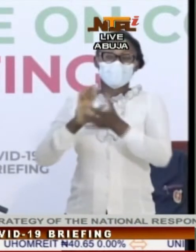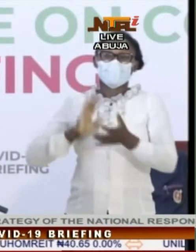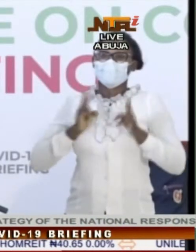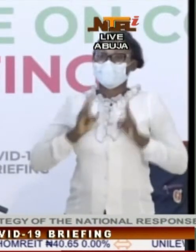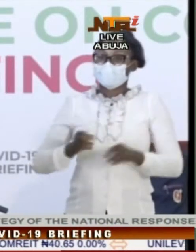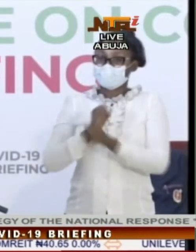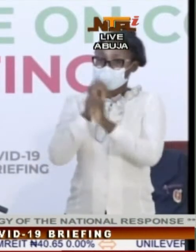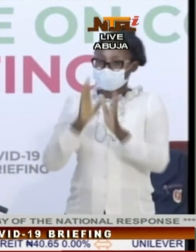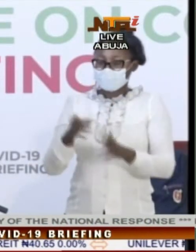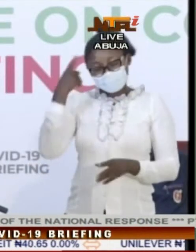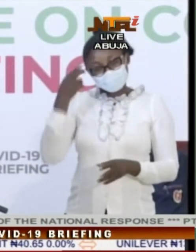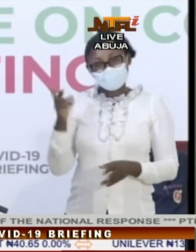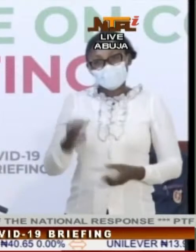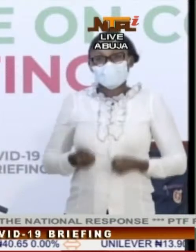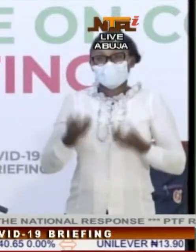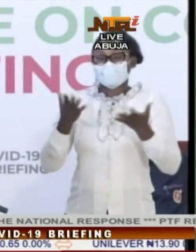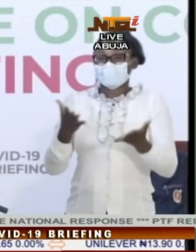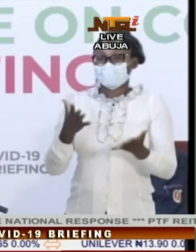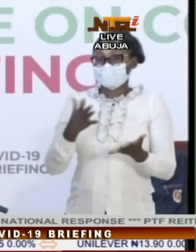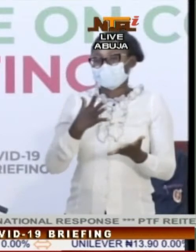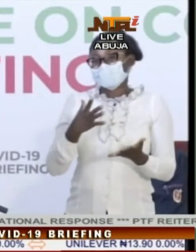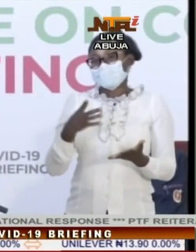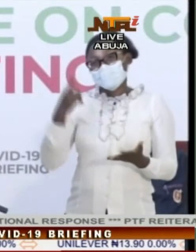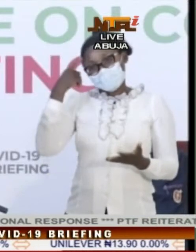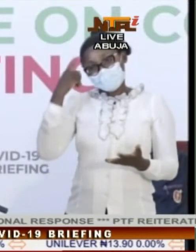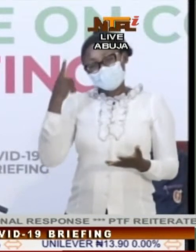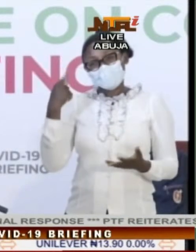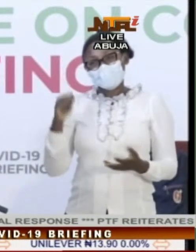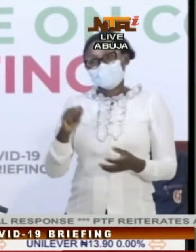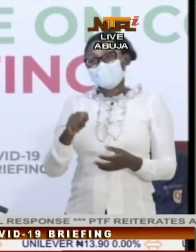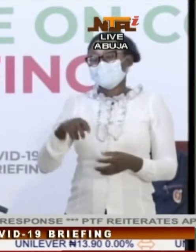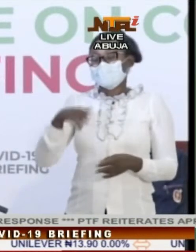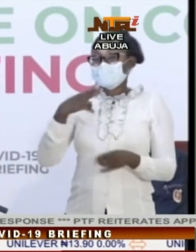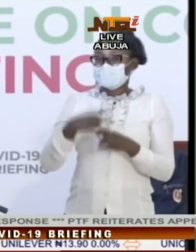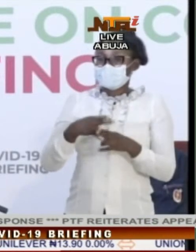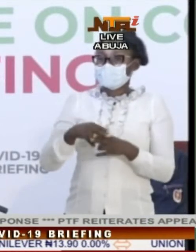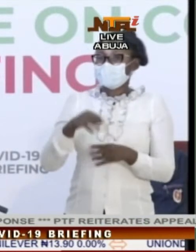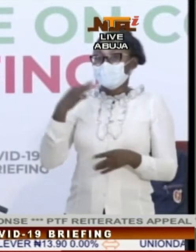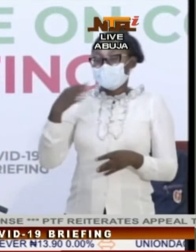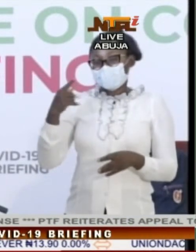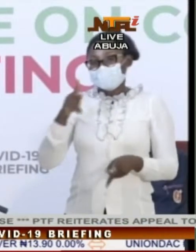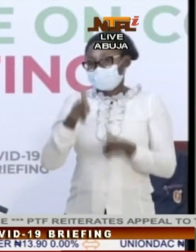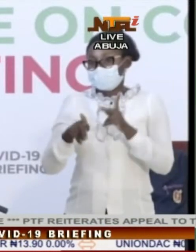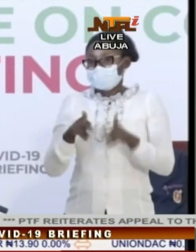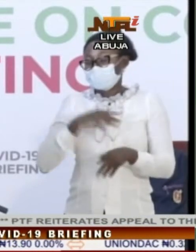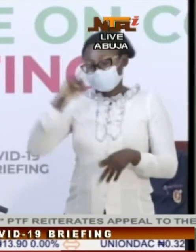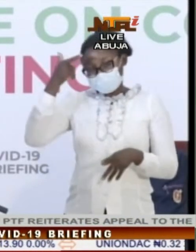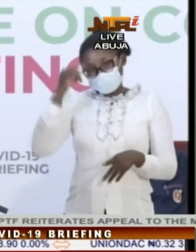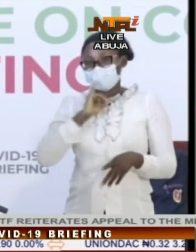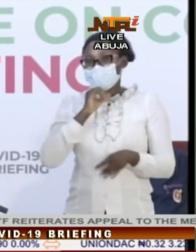tireless efforts in caring for the sick, and the government is committed to ensuring that they have all they